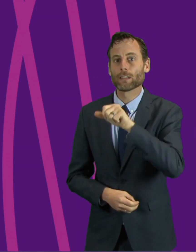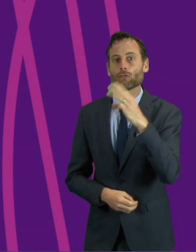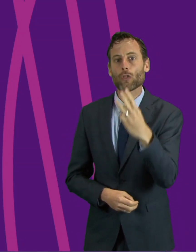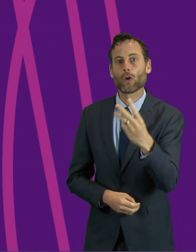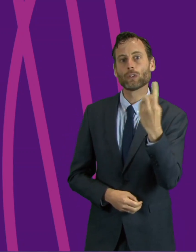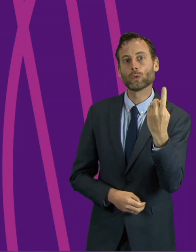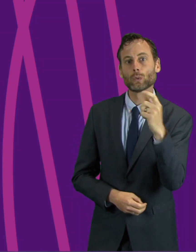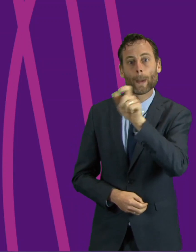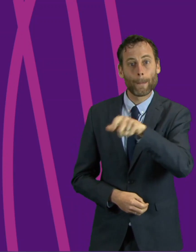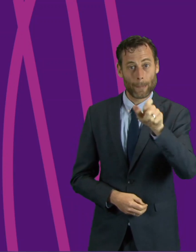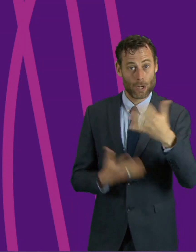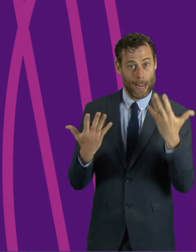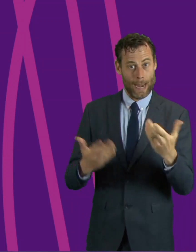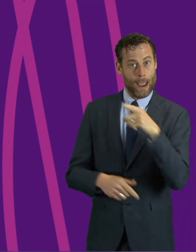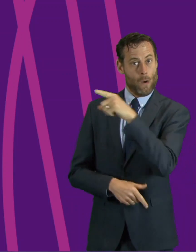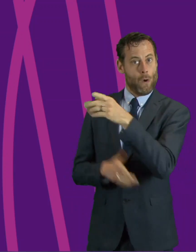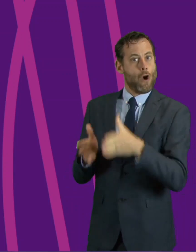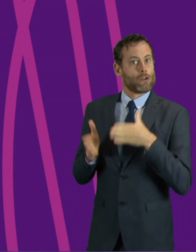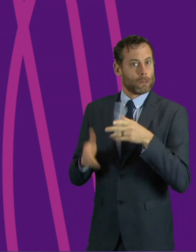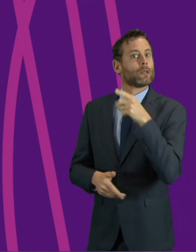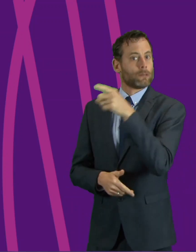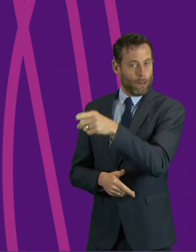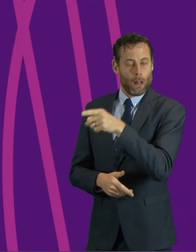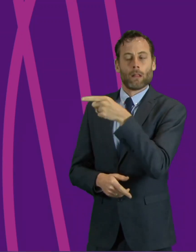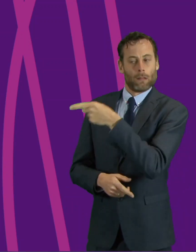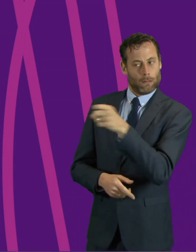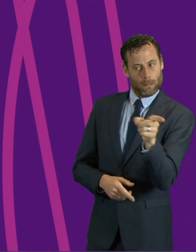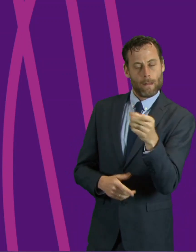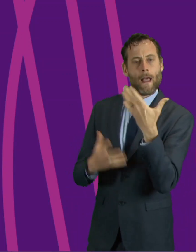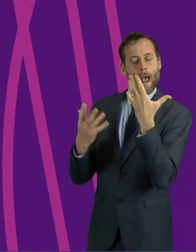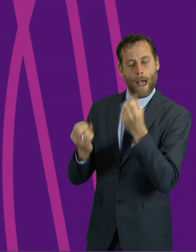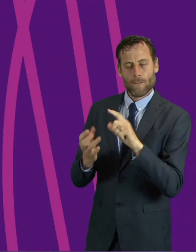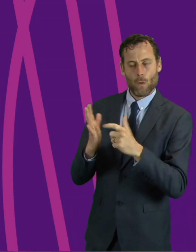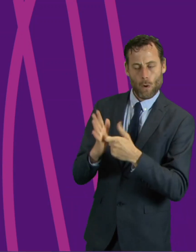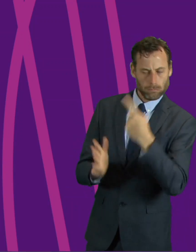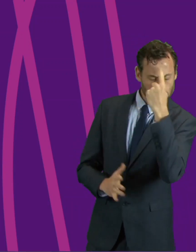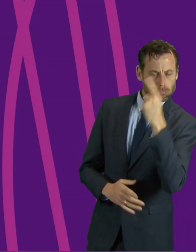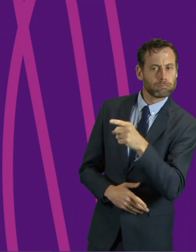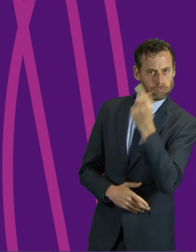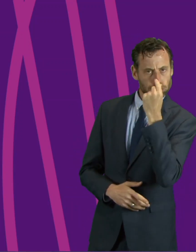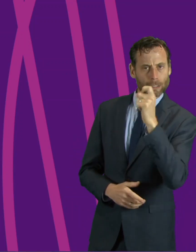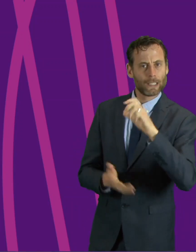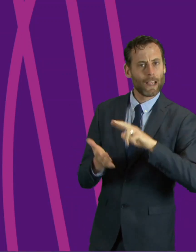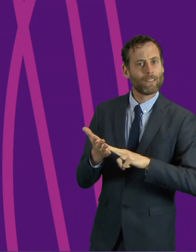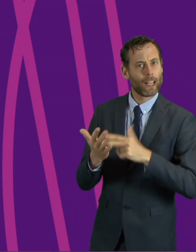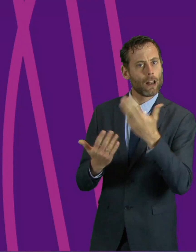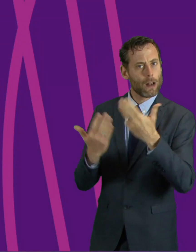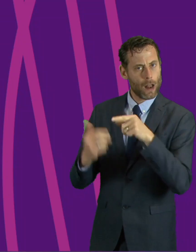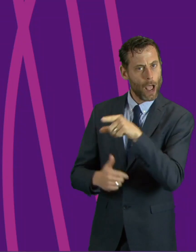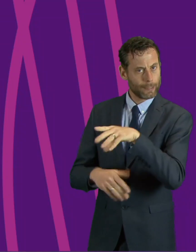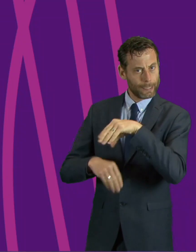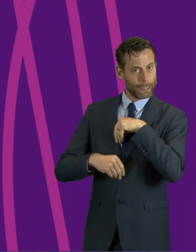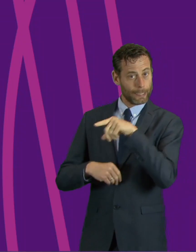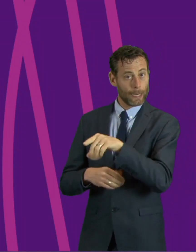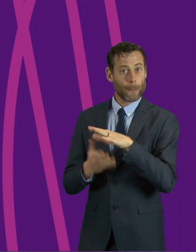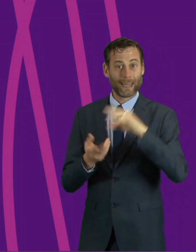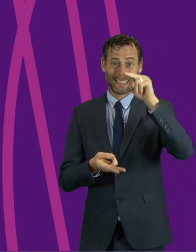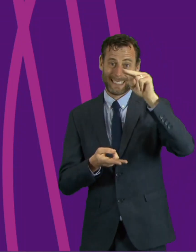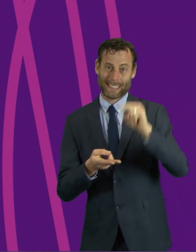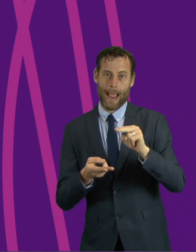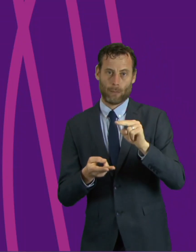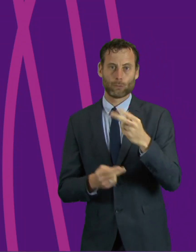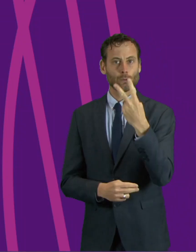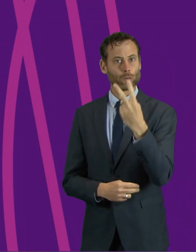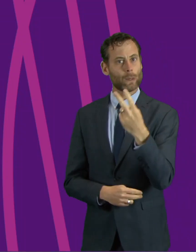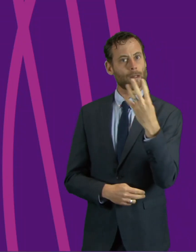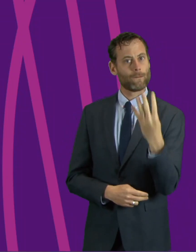1,632 patients are currently in hospital with confirmed or suspected cases of COVID-19. That is a decrease of